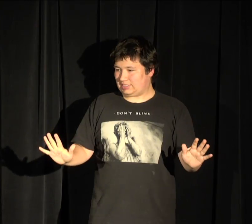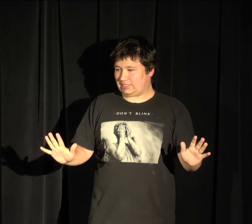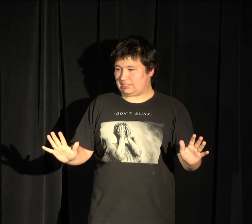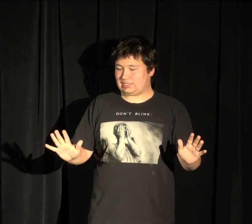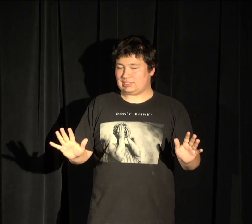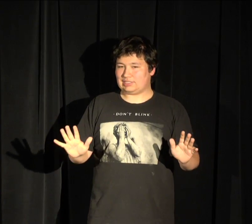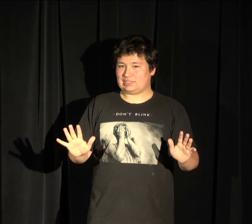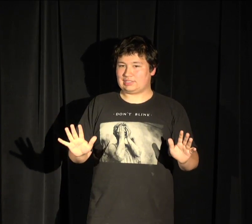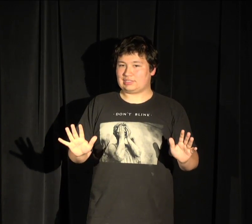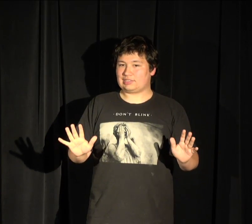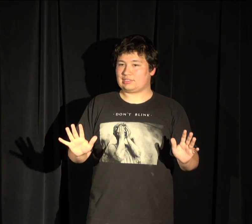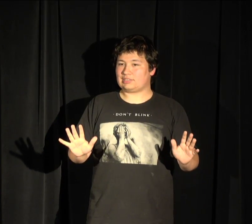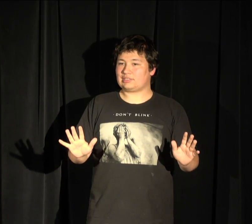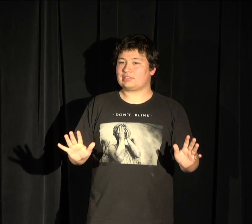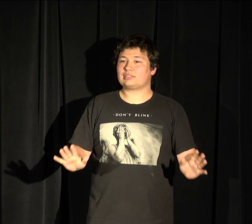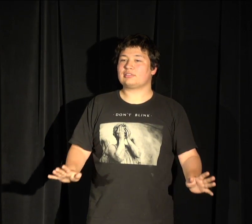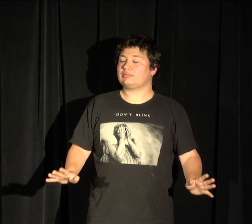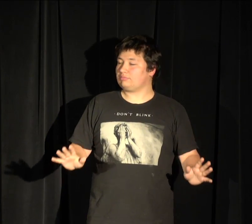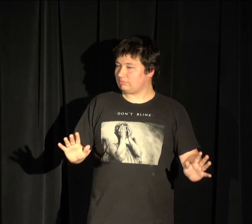It's not ASL texting, it's only in English.